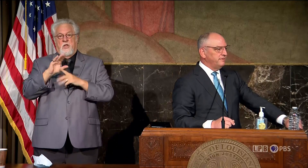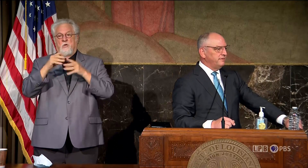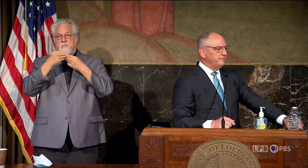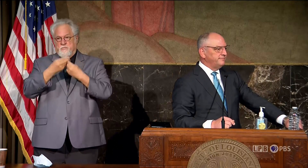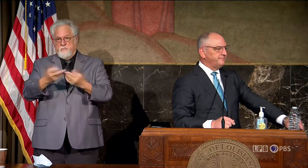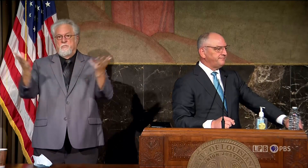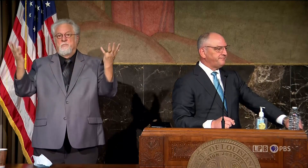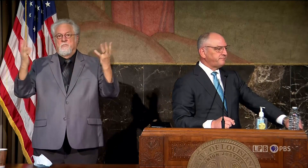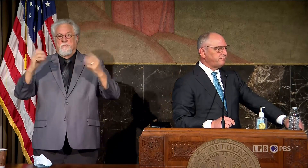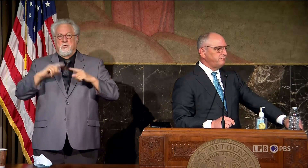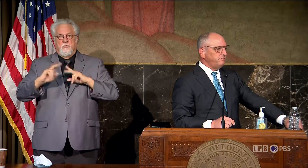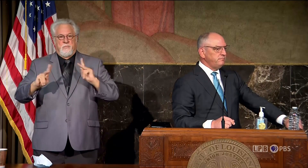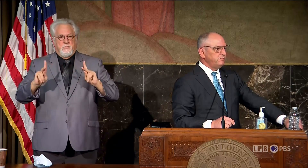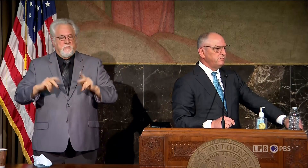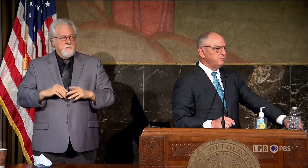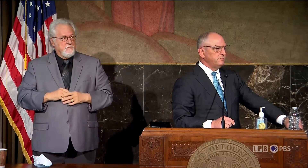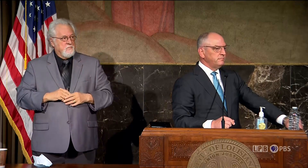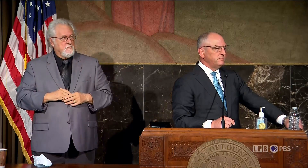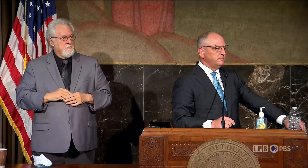shown.